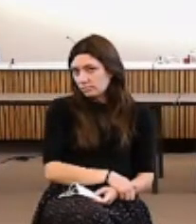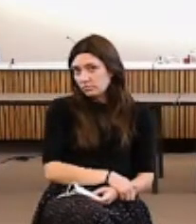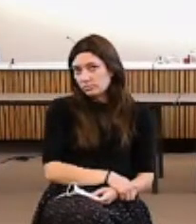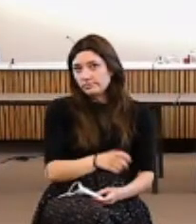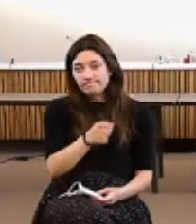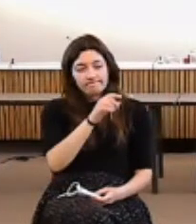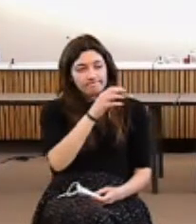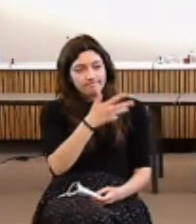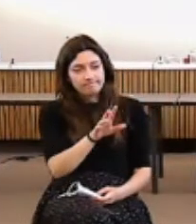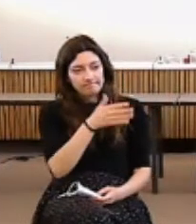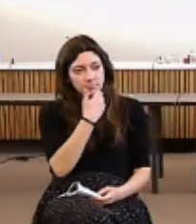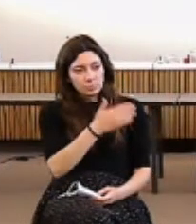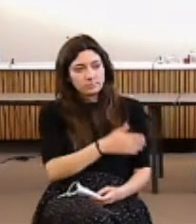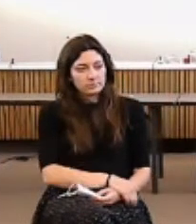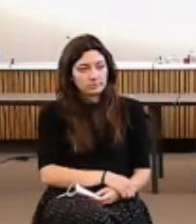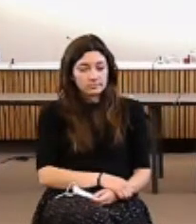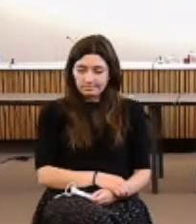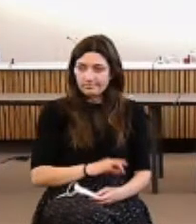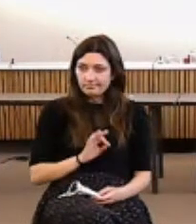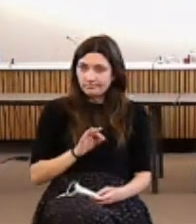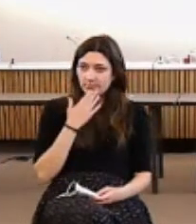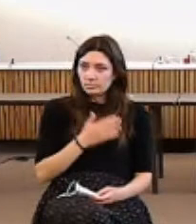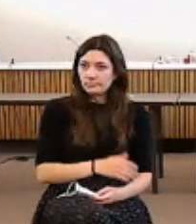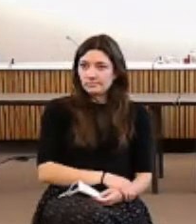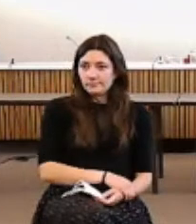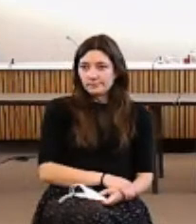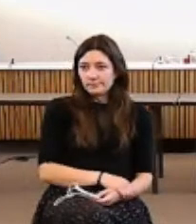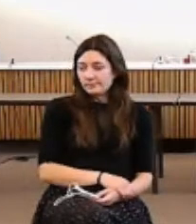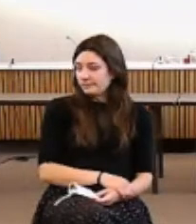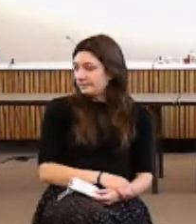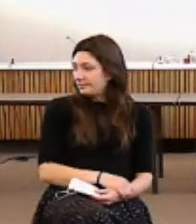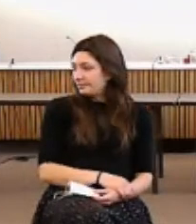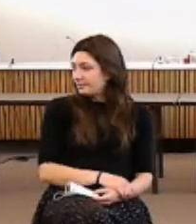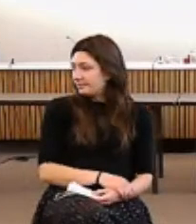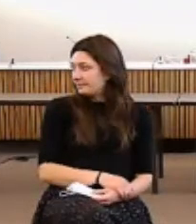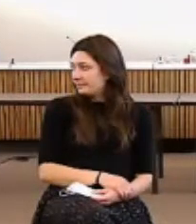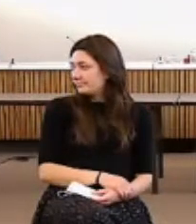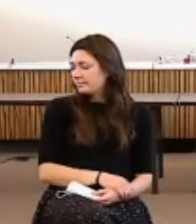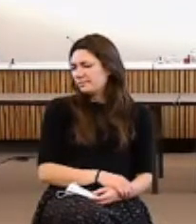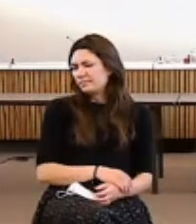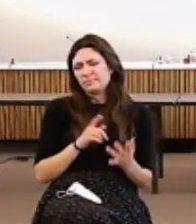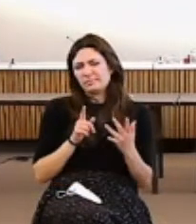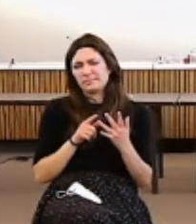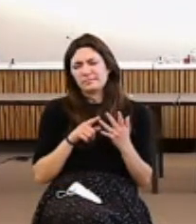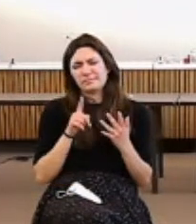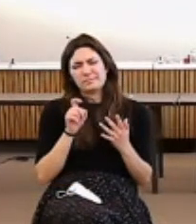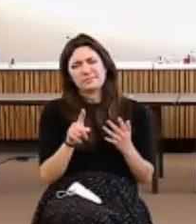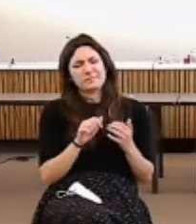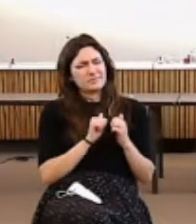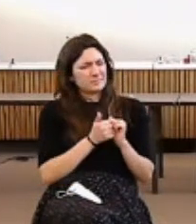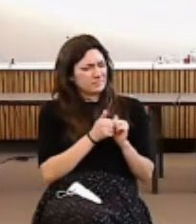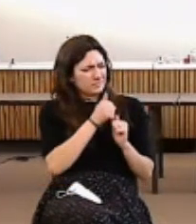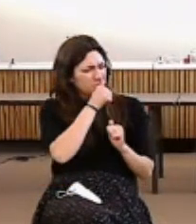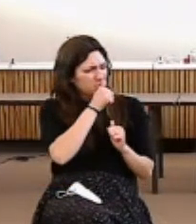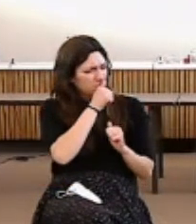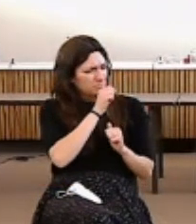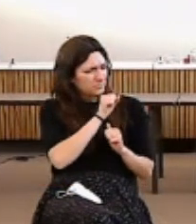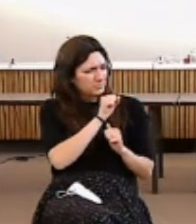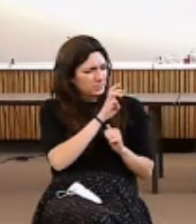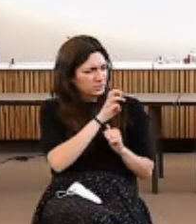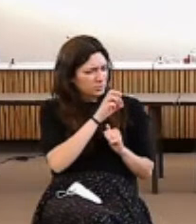So, thank you. Yep, thank you. So how does a private sewer water